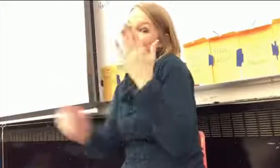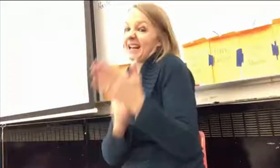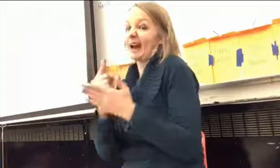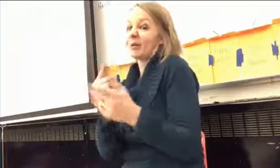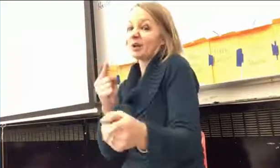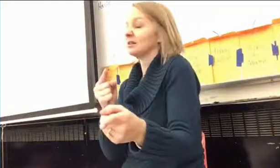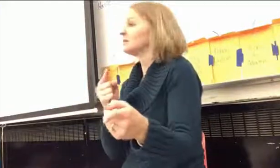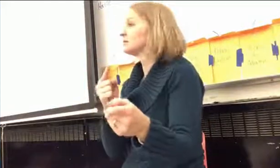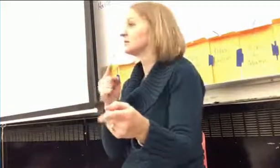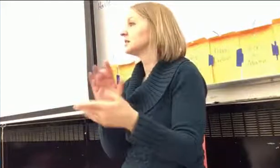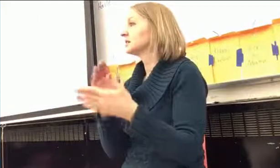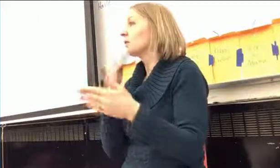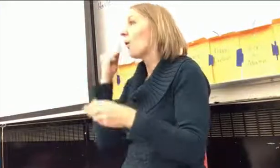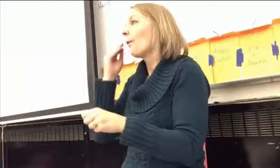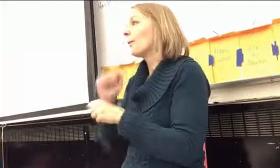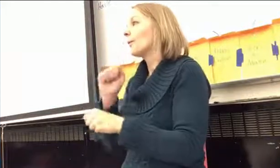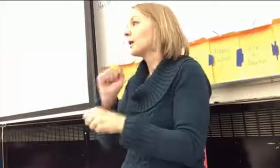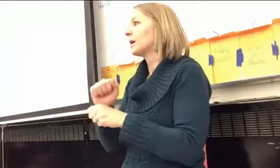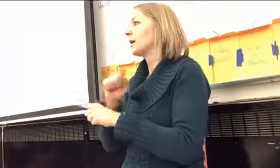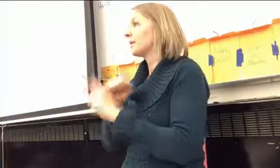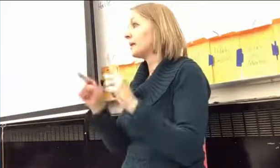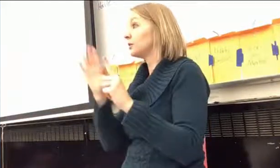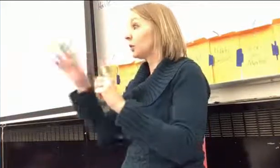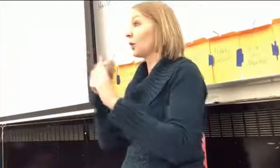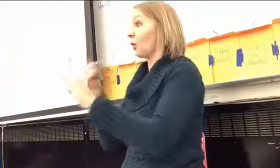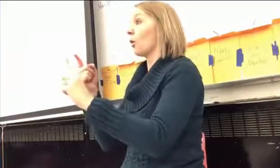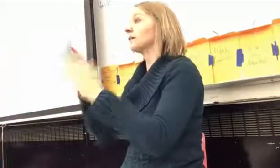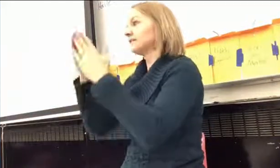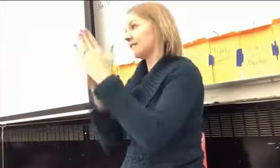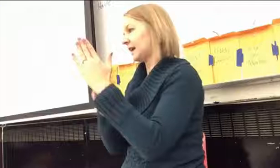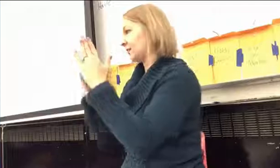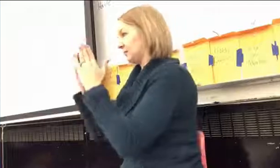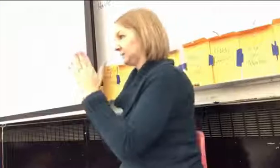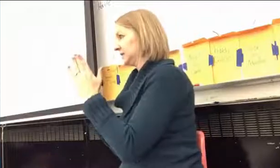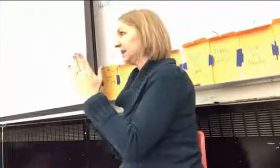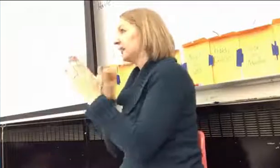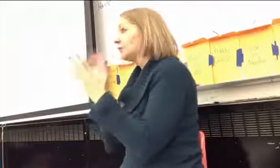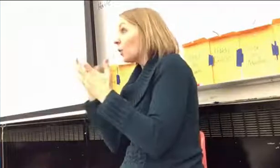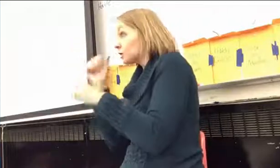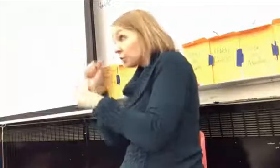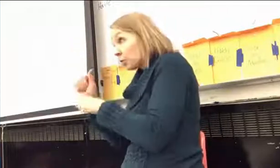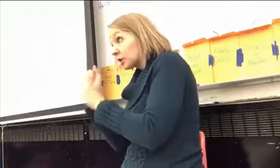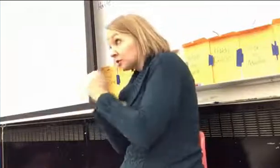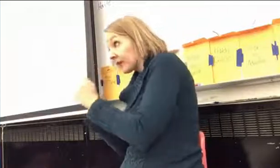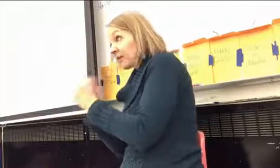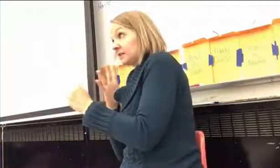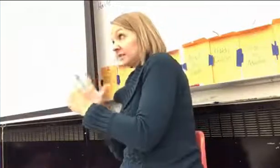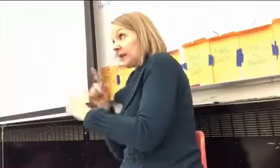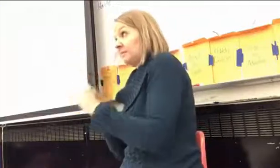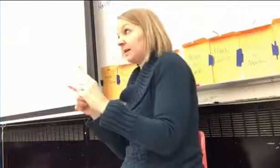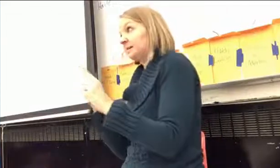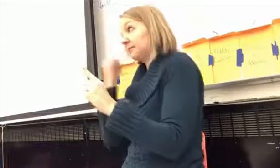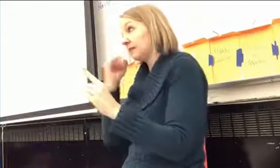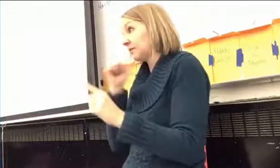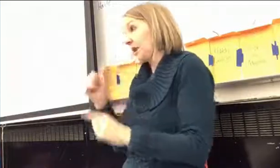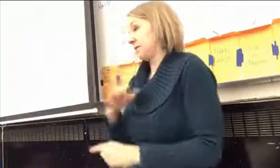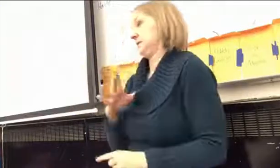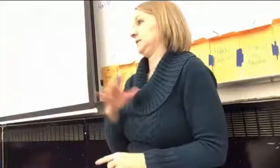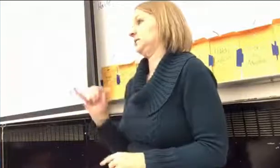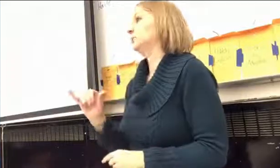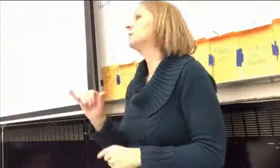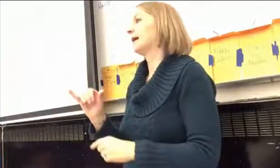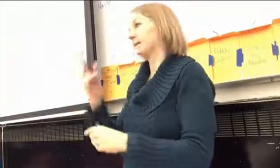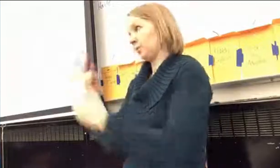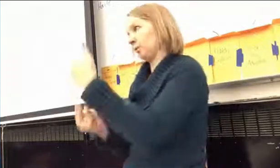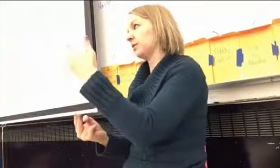altogether, 30 minutes each side, is to fill out this chart. And if you want to work together with somebody else, that's fine too, okay? But your goal is to